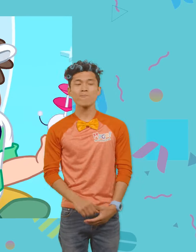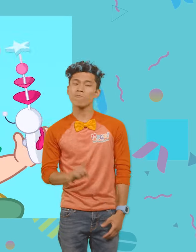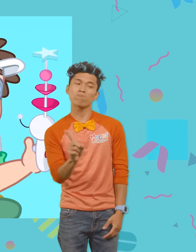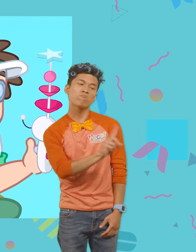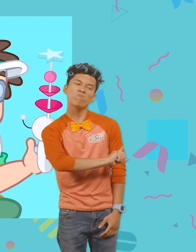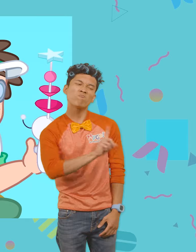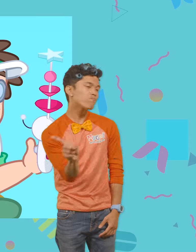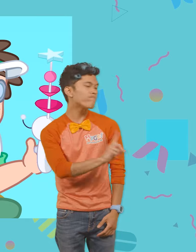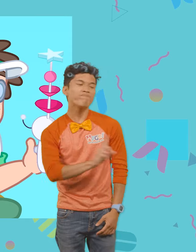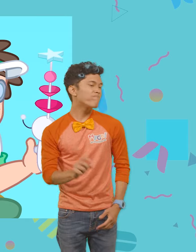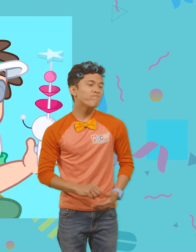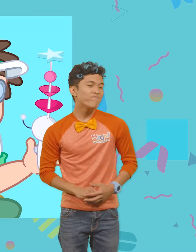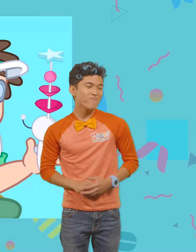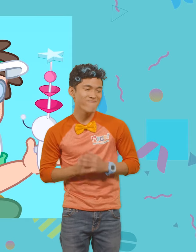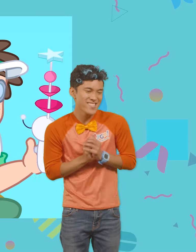I don't think so.